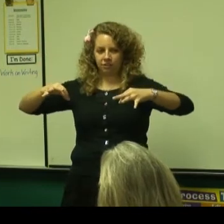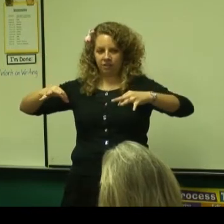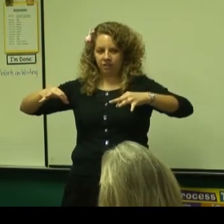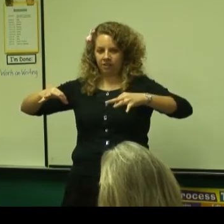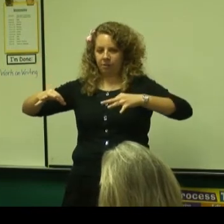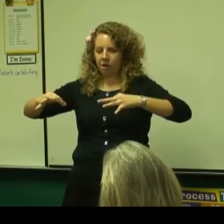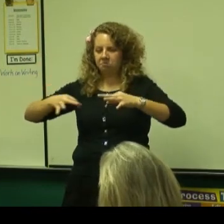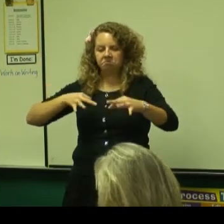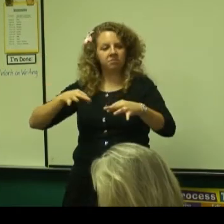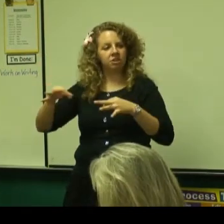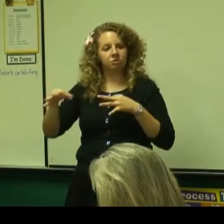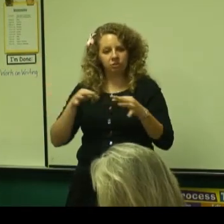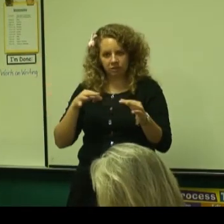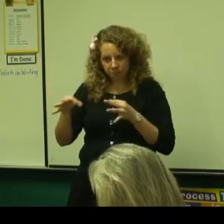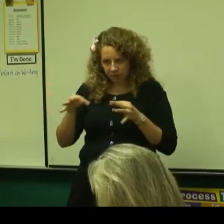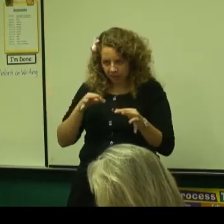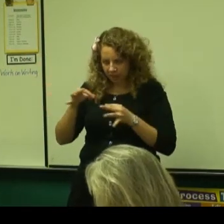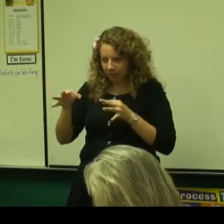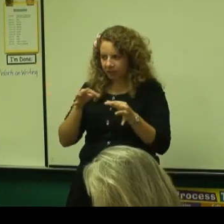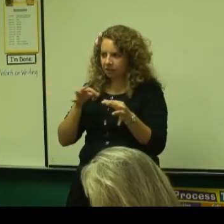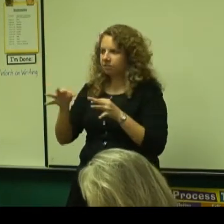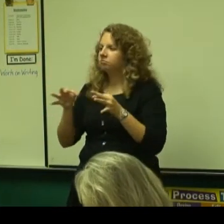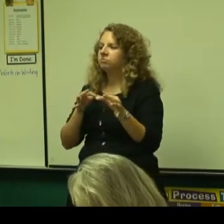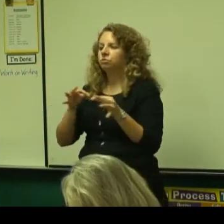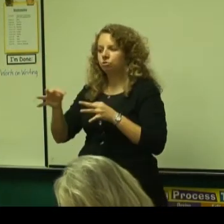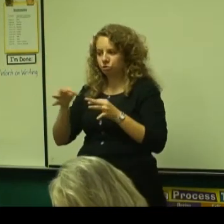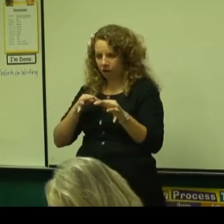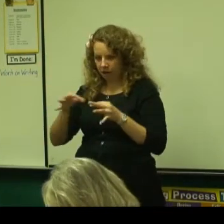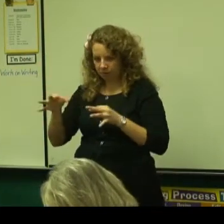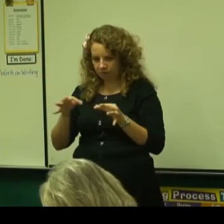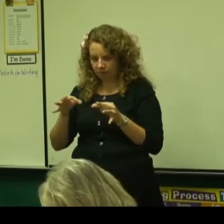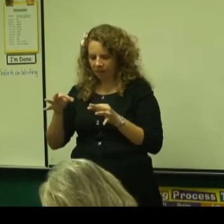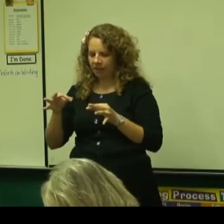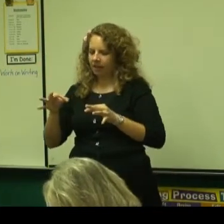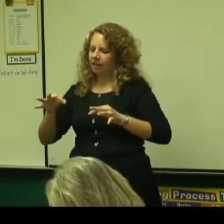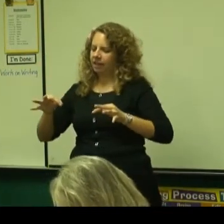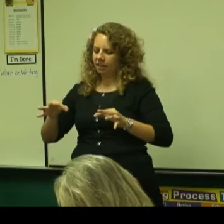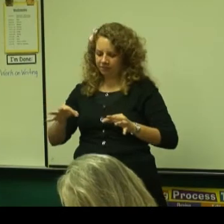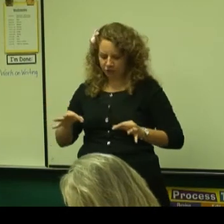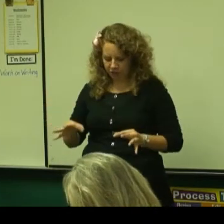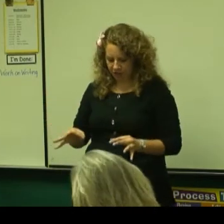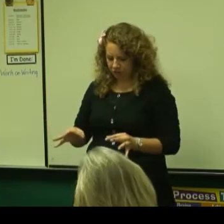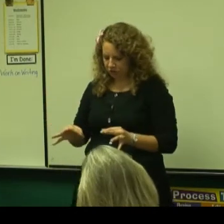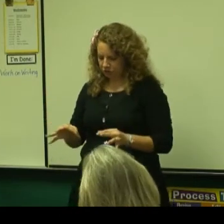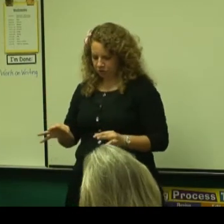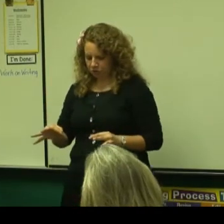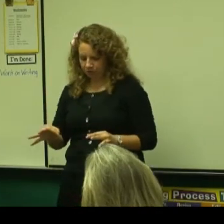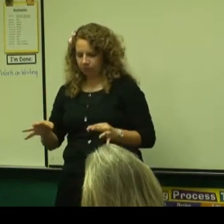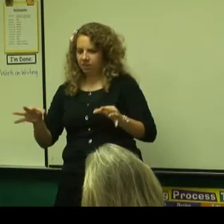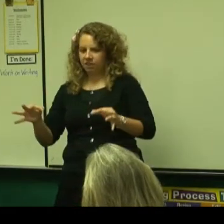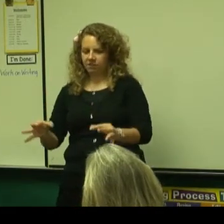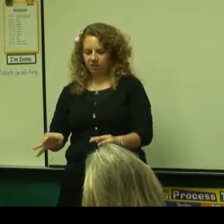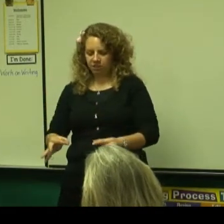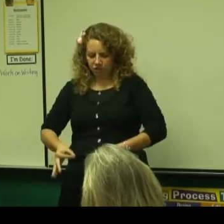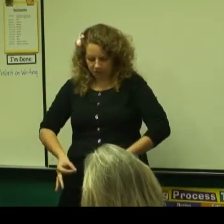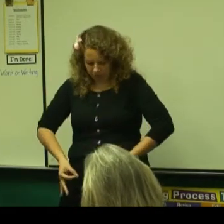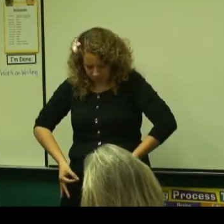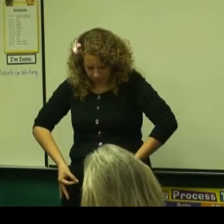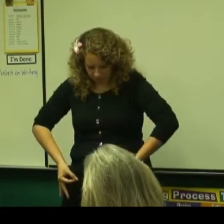turn it down that way. Explain, describe. And I kind of turn it so that they face each other,